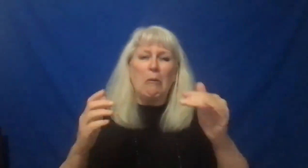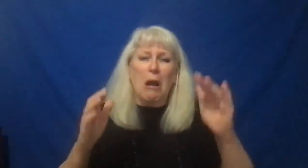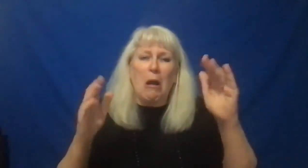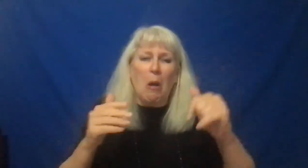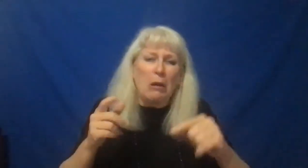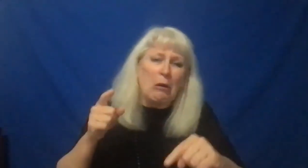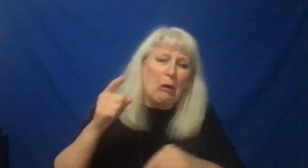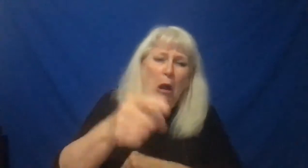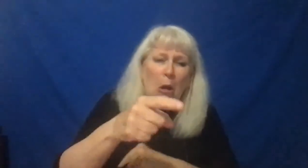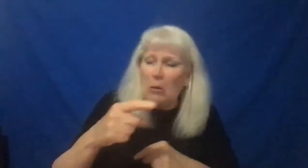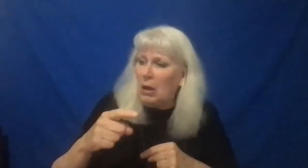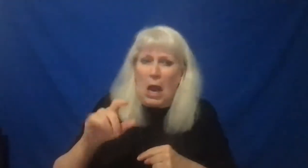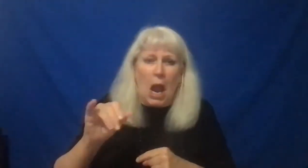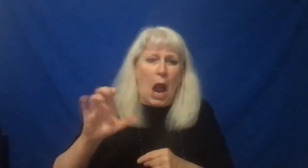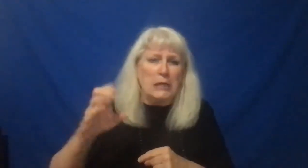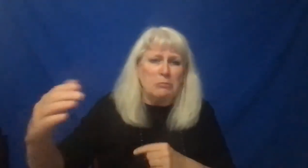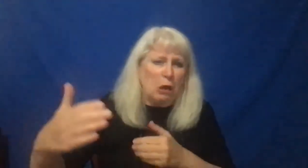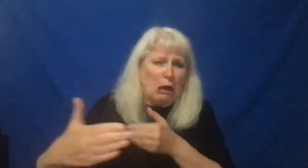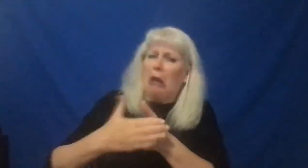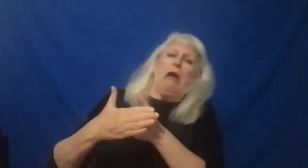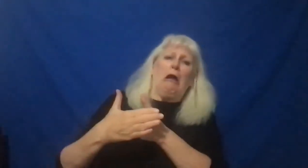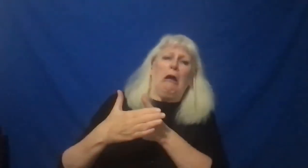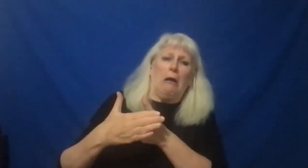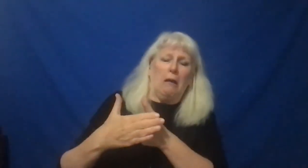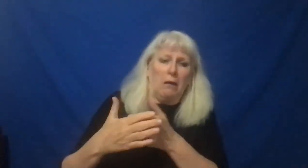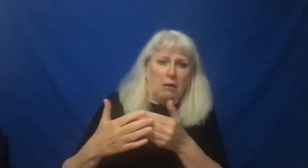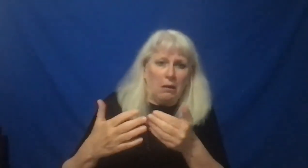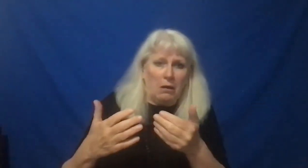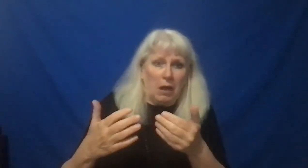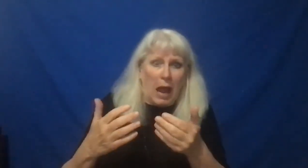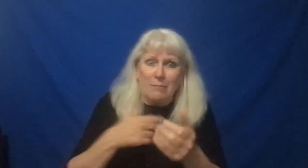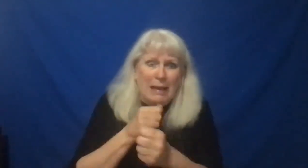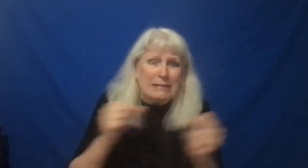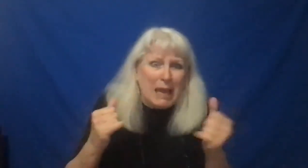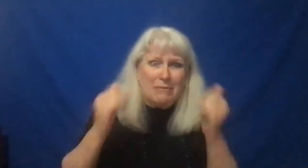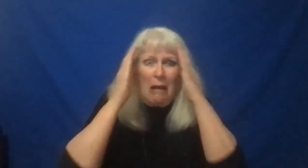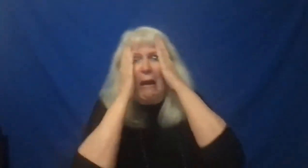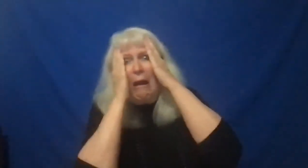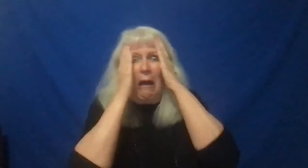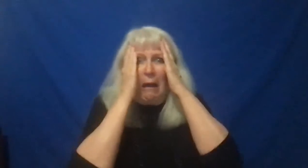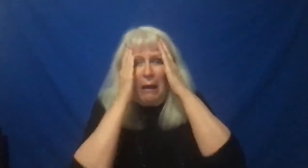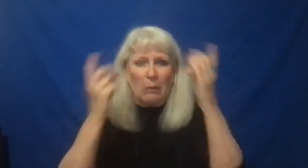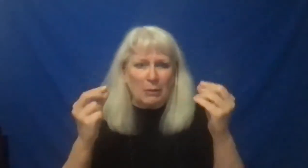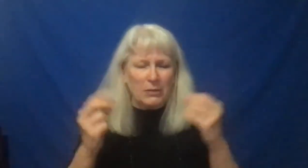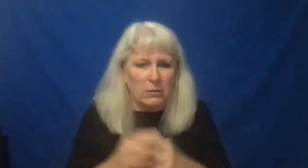shaking up its hope for security and safety on the trip. Then there's a